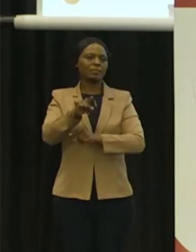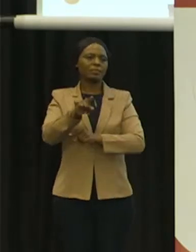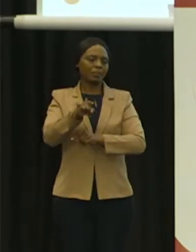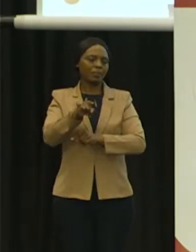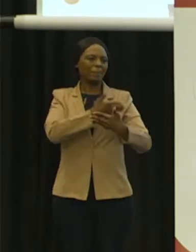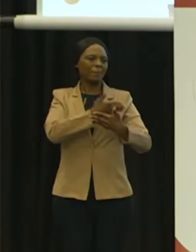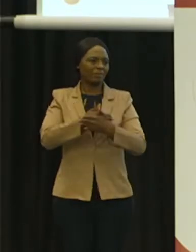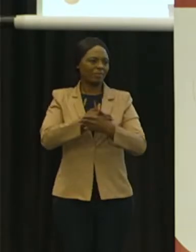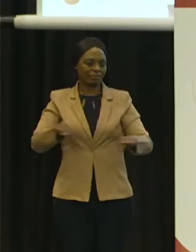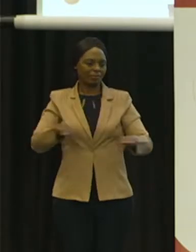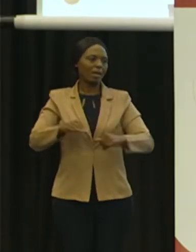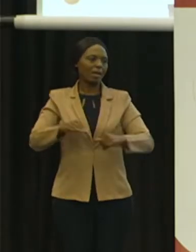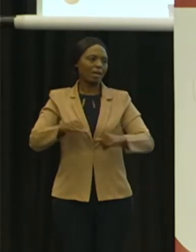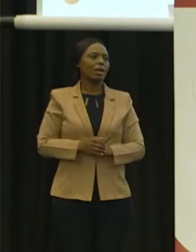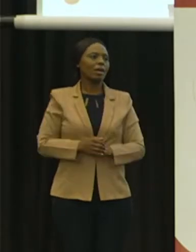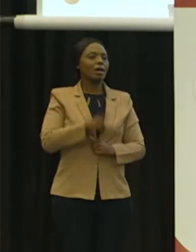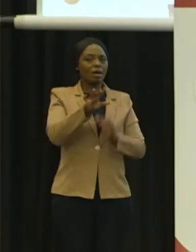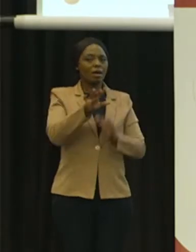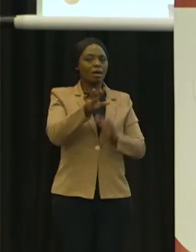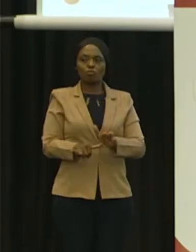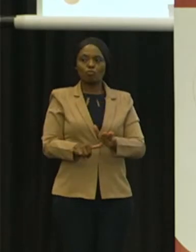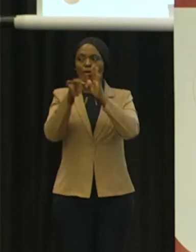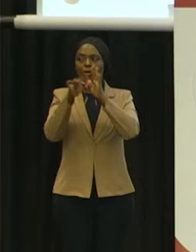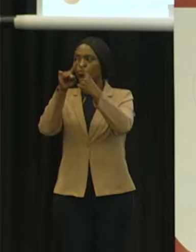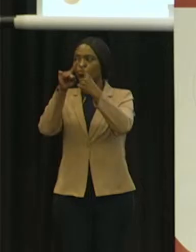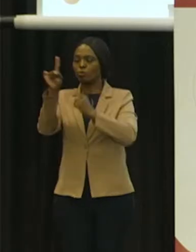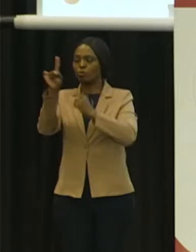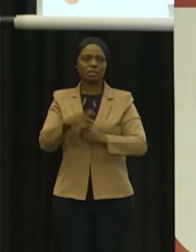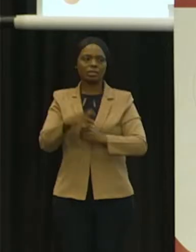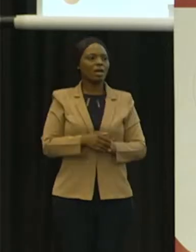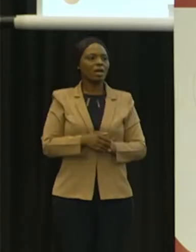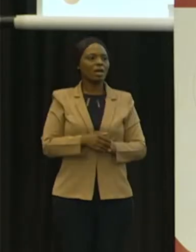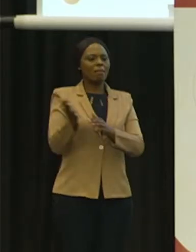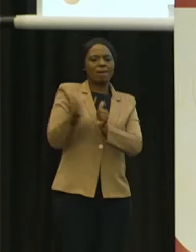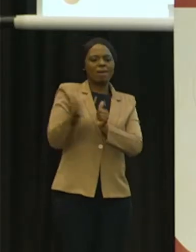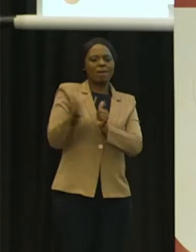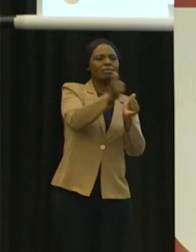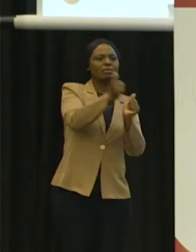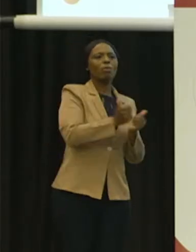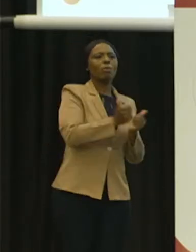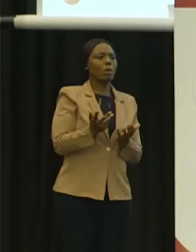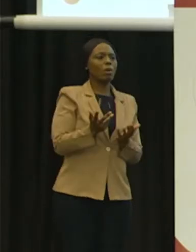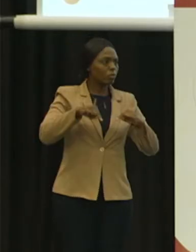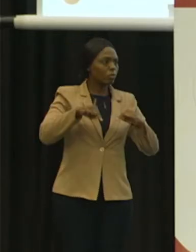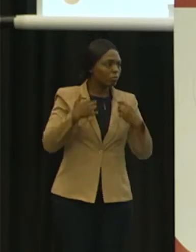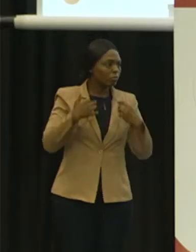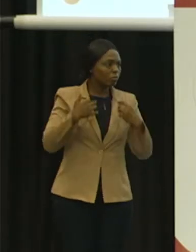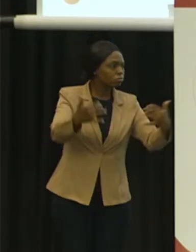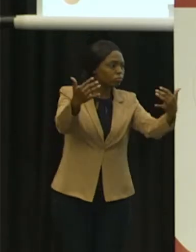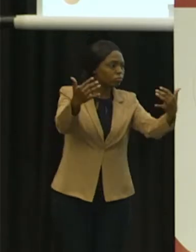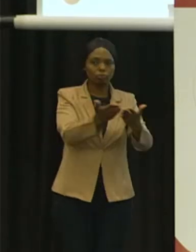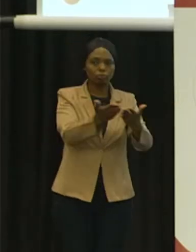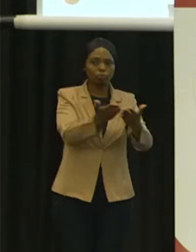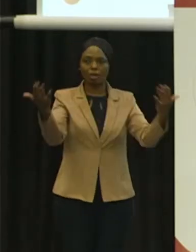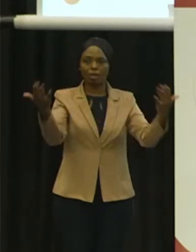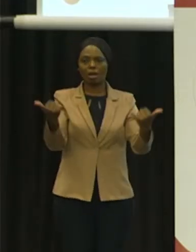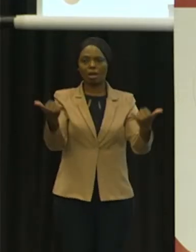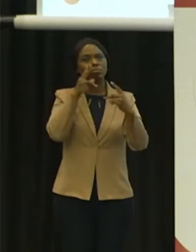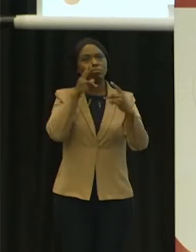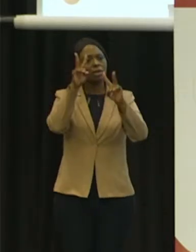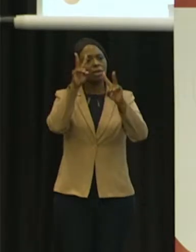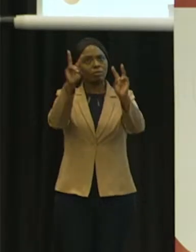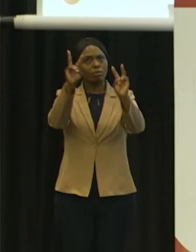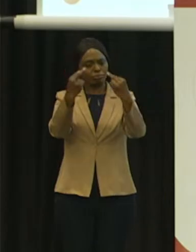also with regards to the main point is, where is our partnerships? We're all sitting in the room. People need to start looking at us